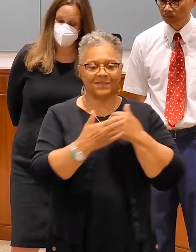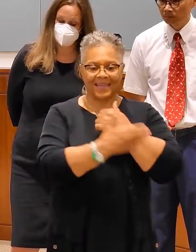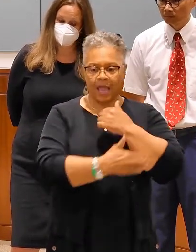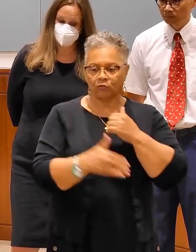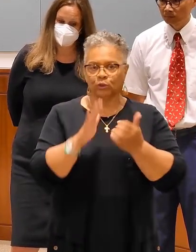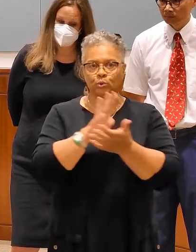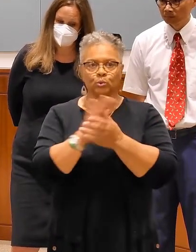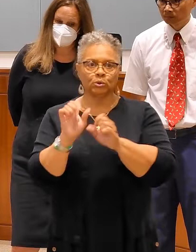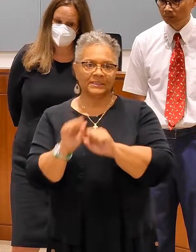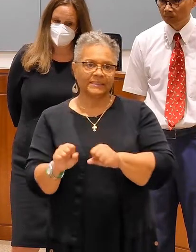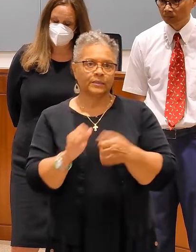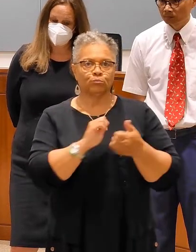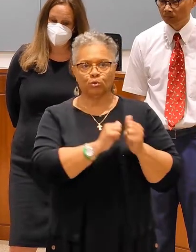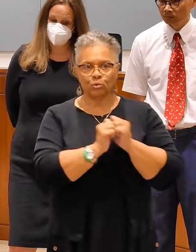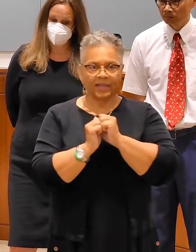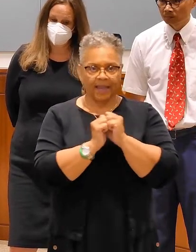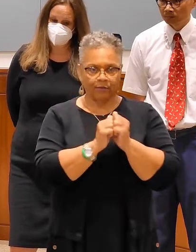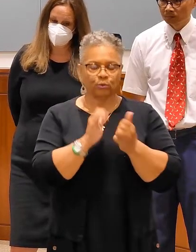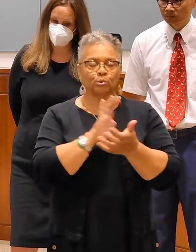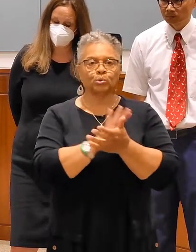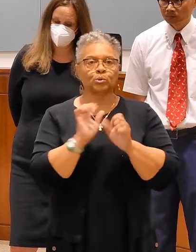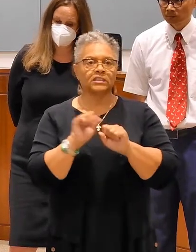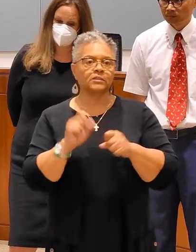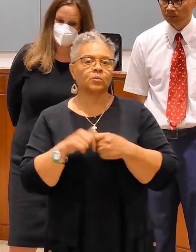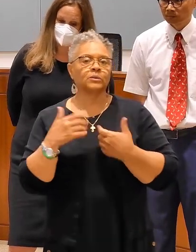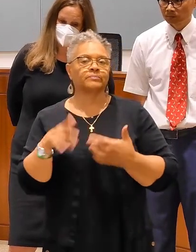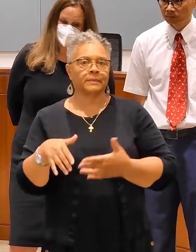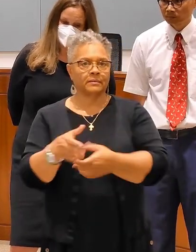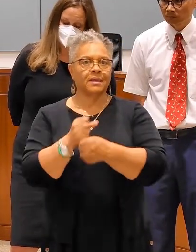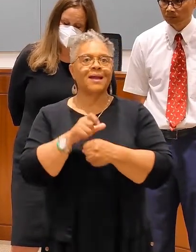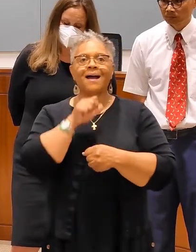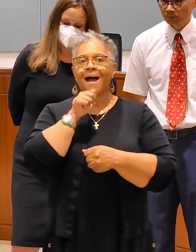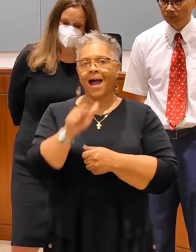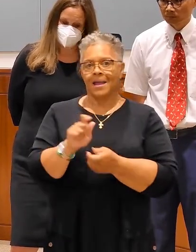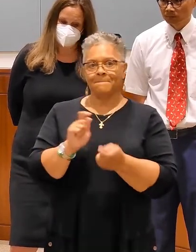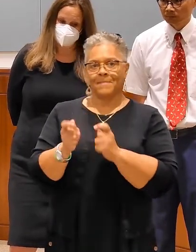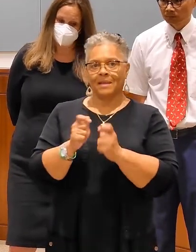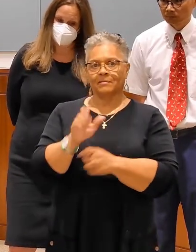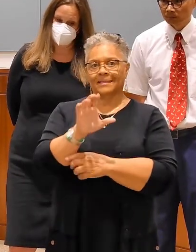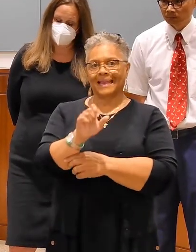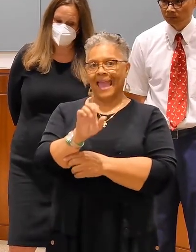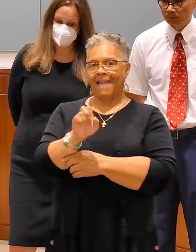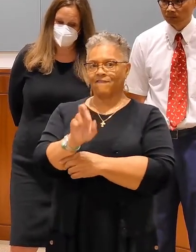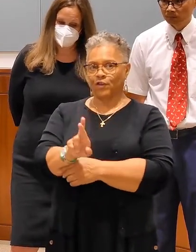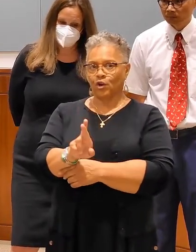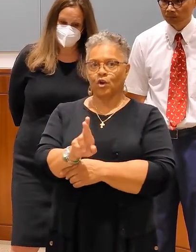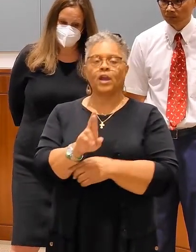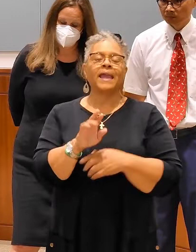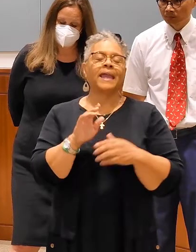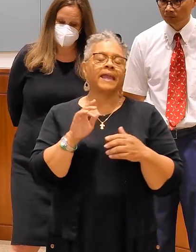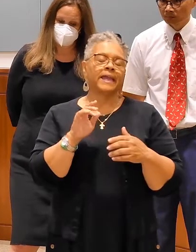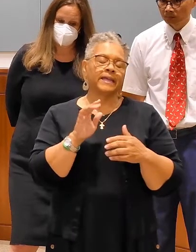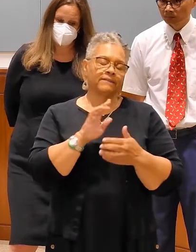school system was able to secure an unmodified CAFR in fiscal year